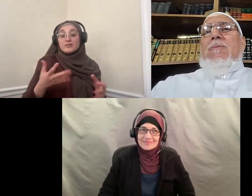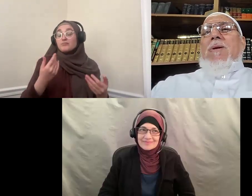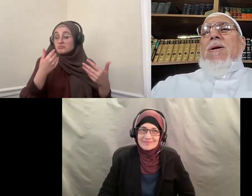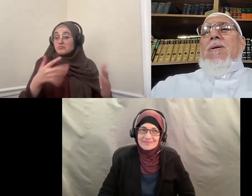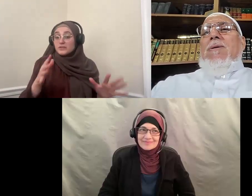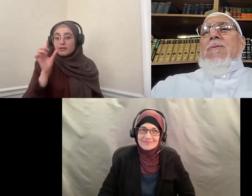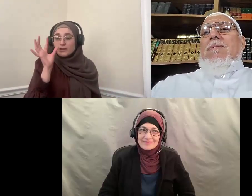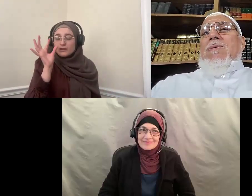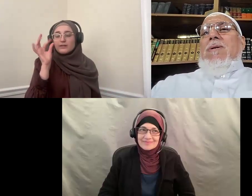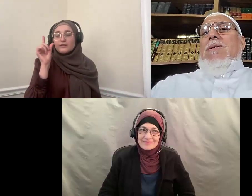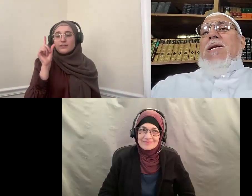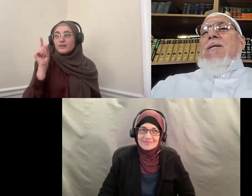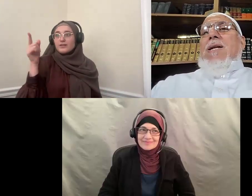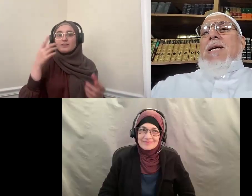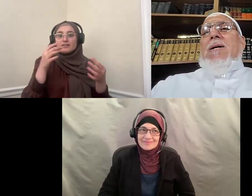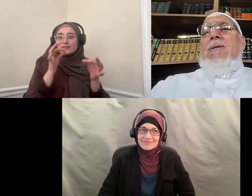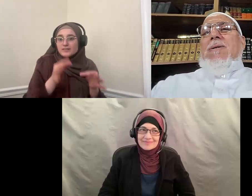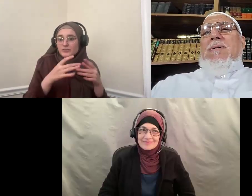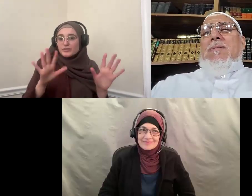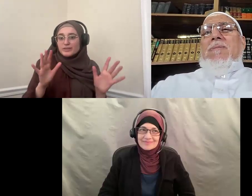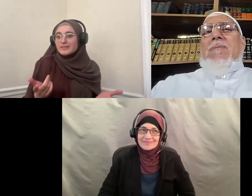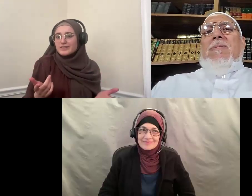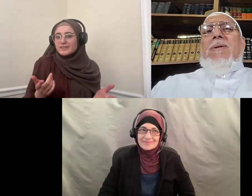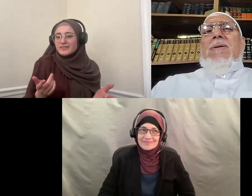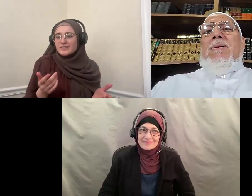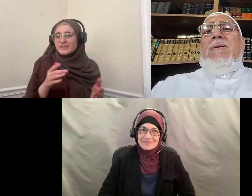much. It's less than a second.